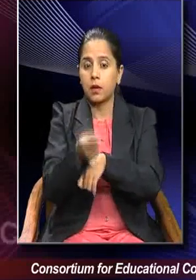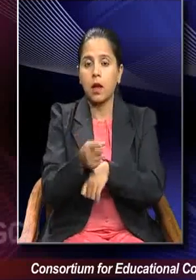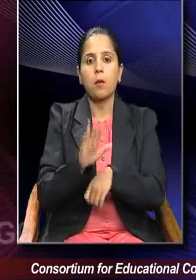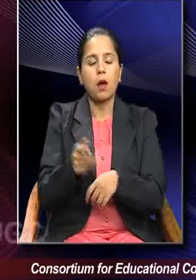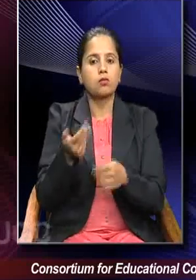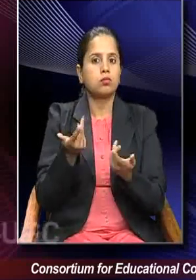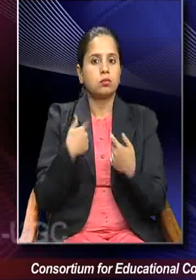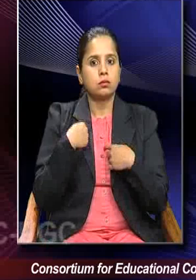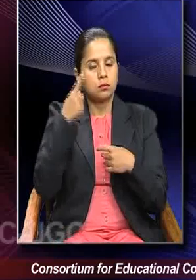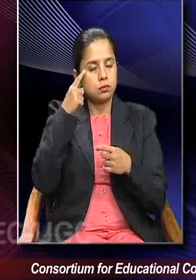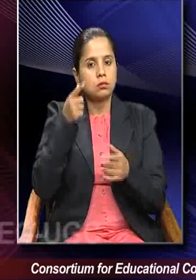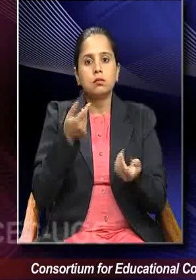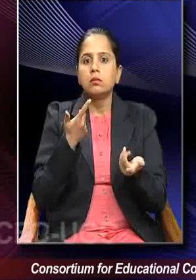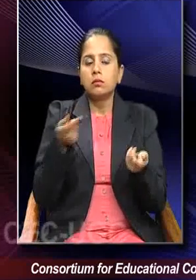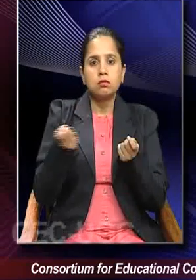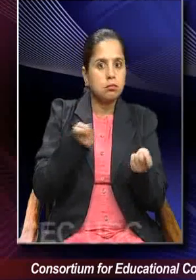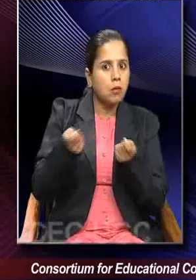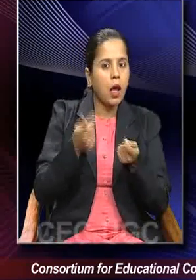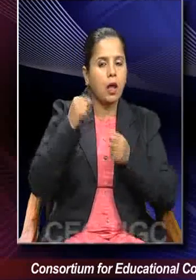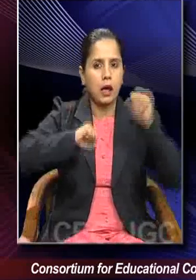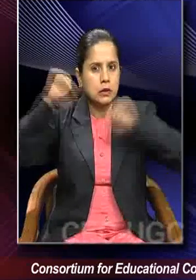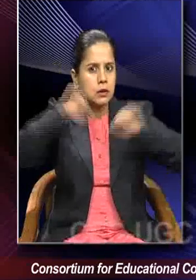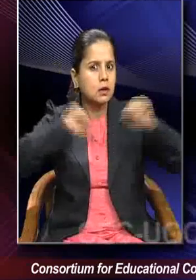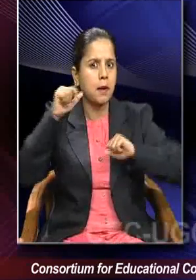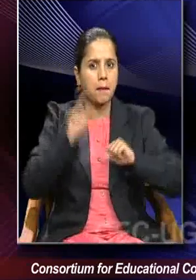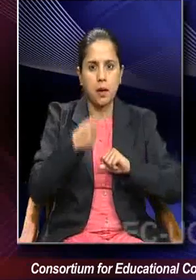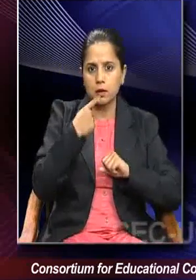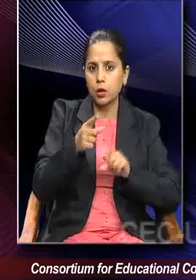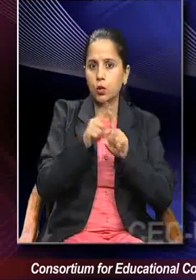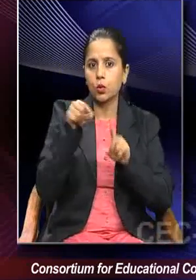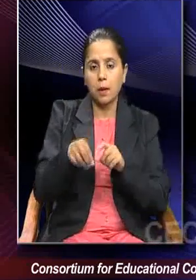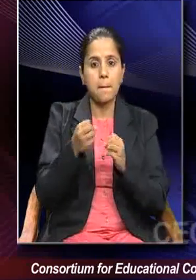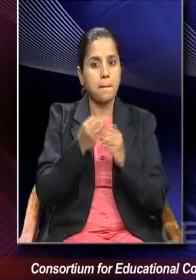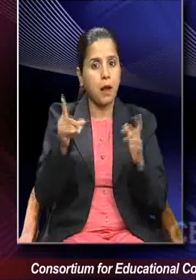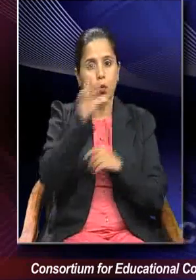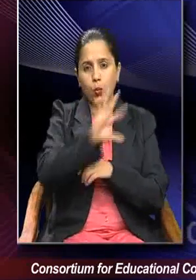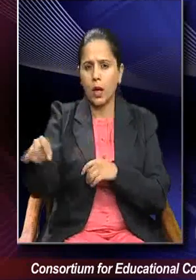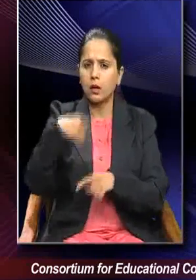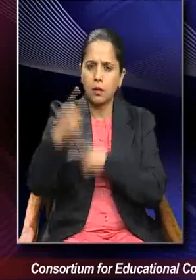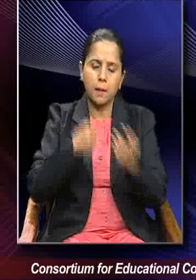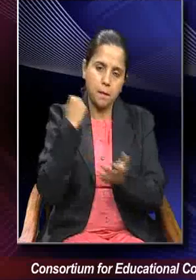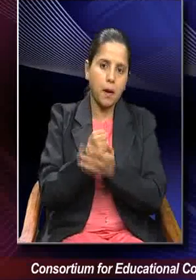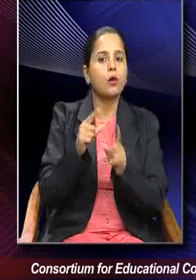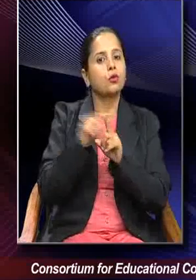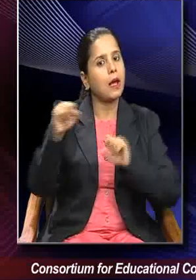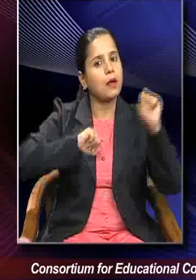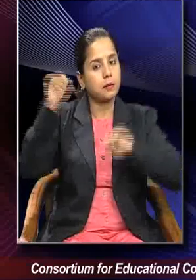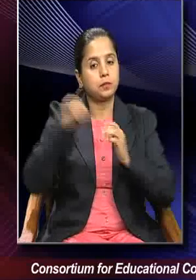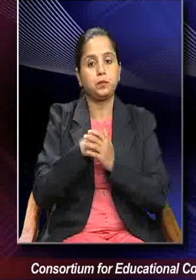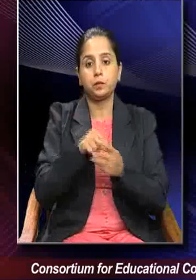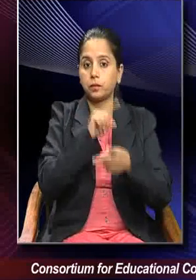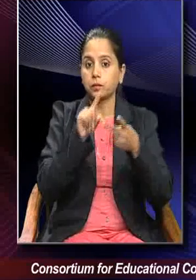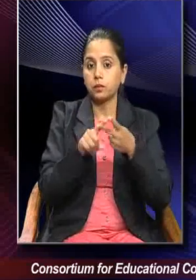moderate intensity exercise most days of the week. The third most